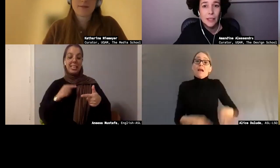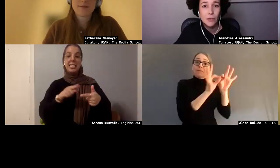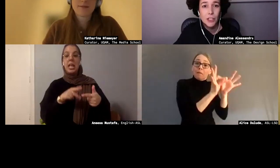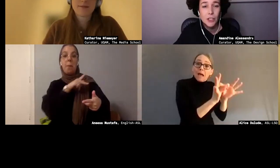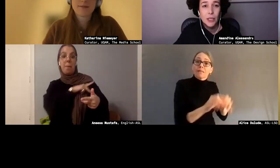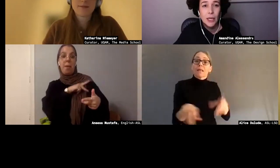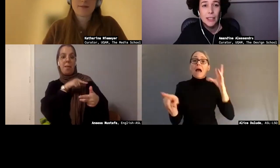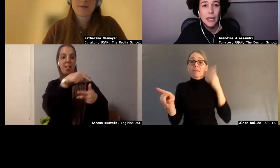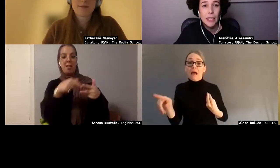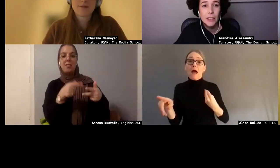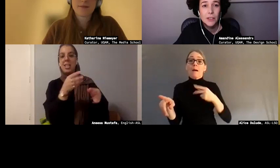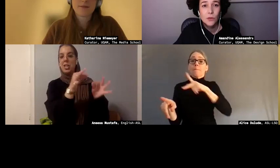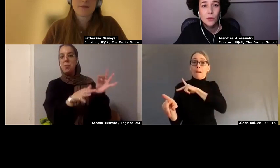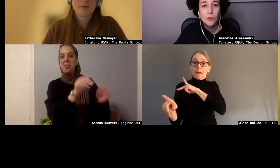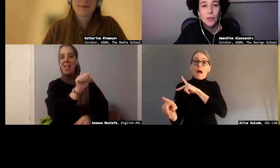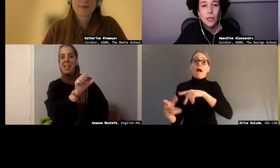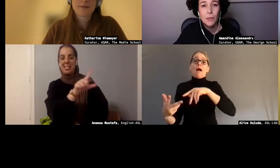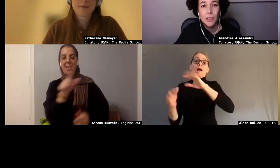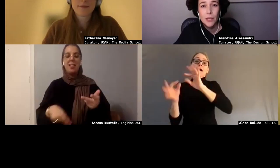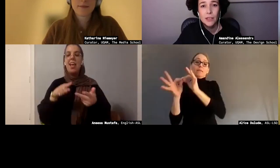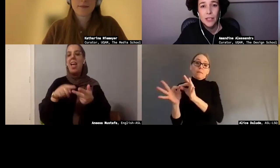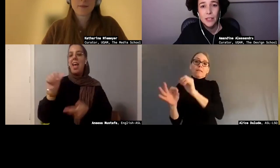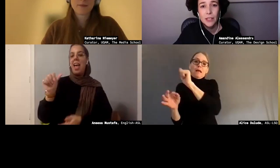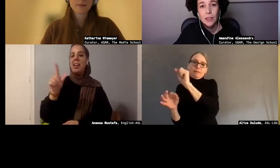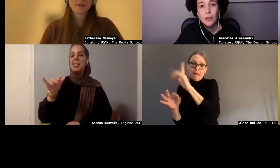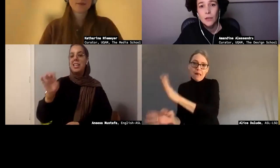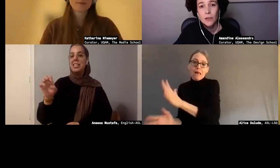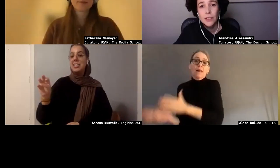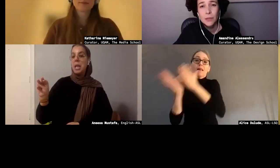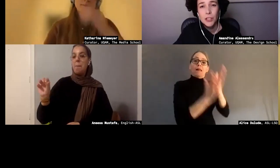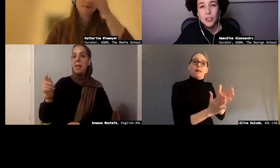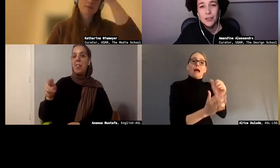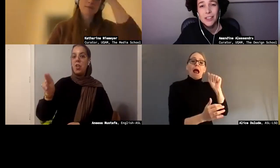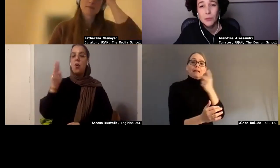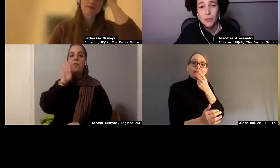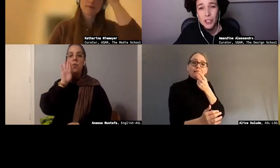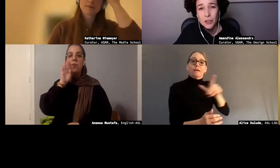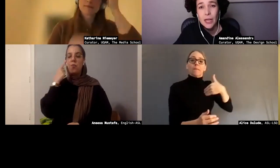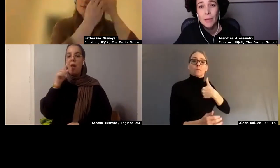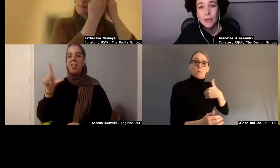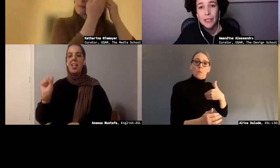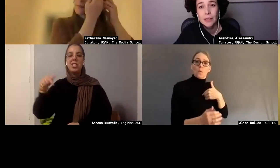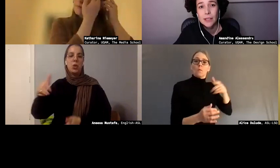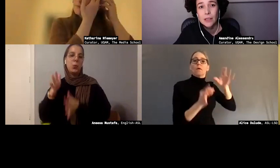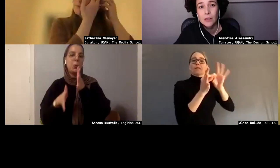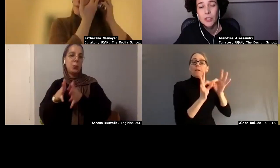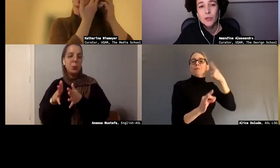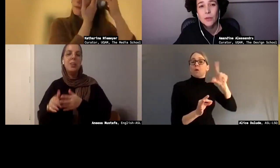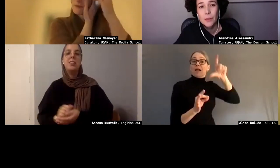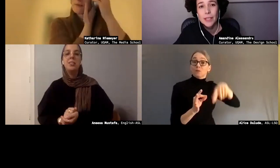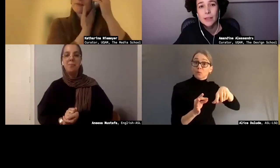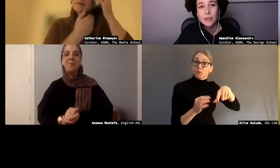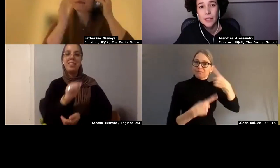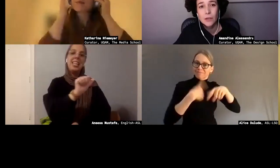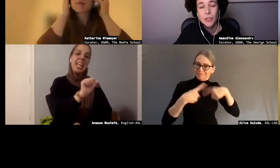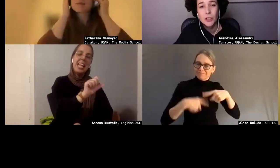Sign Language, and Alice Dulude and Mathieu Larivière for the interpretation American Sign Language to